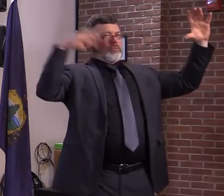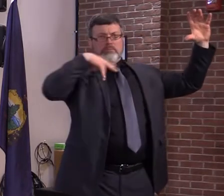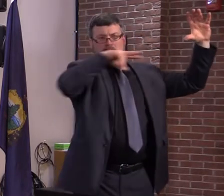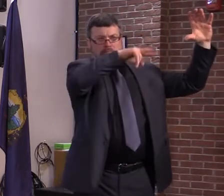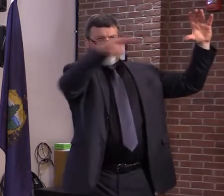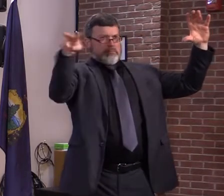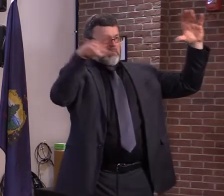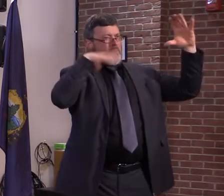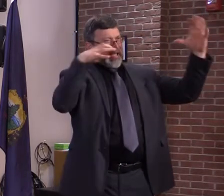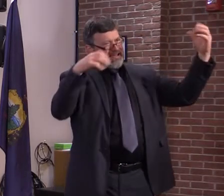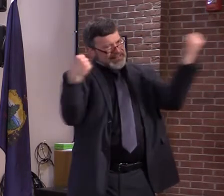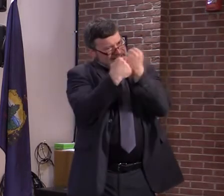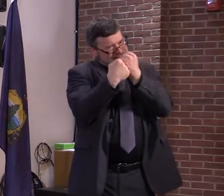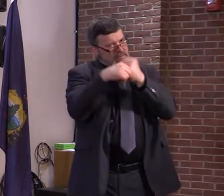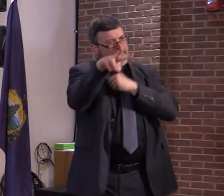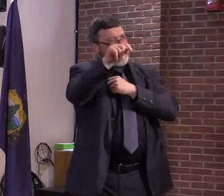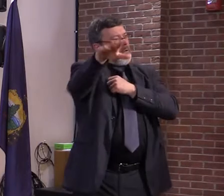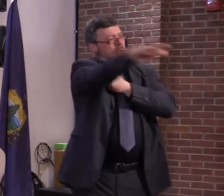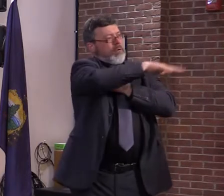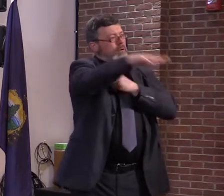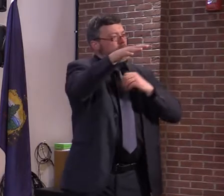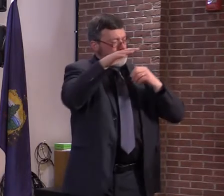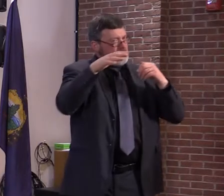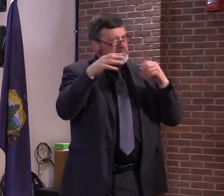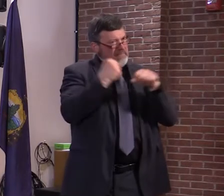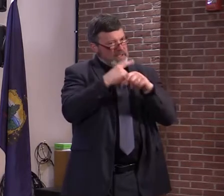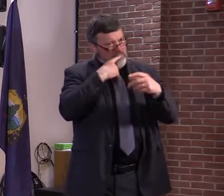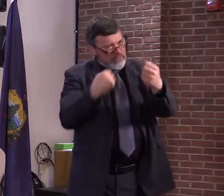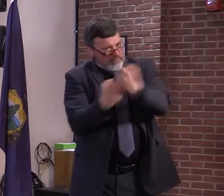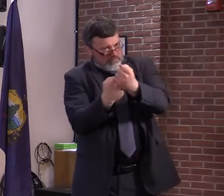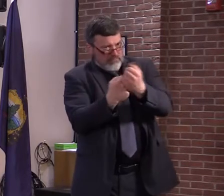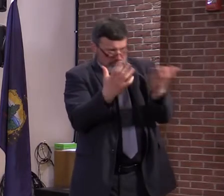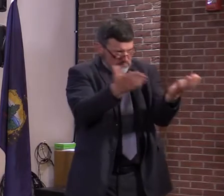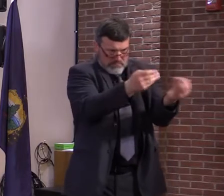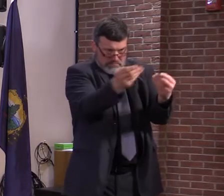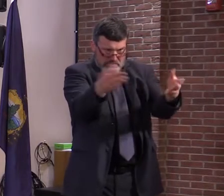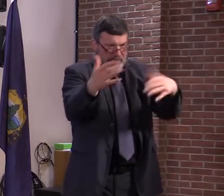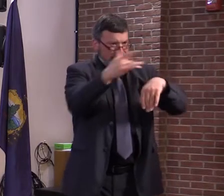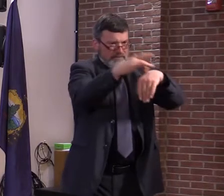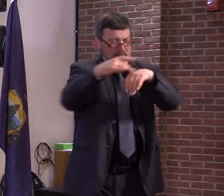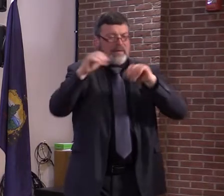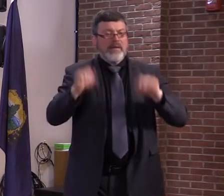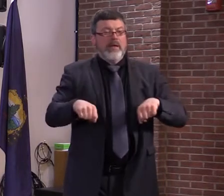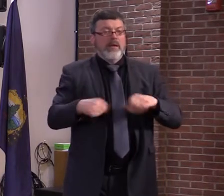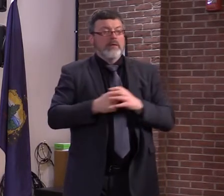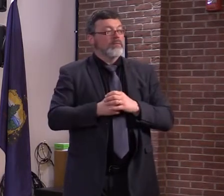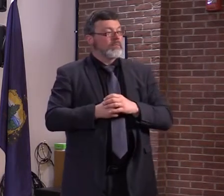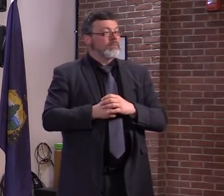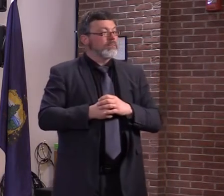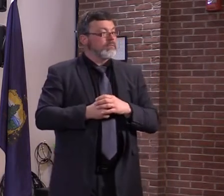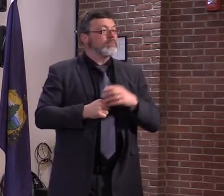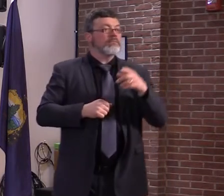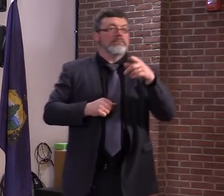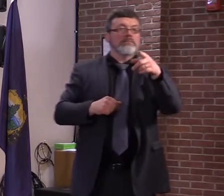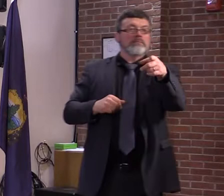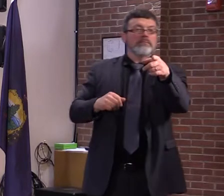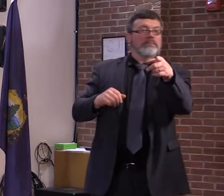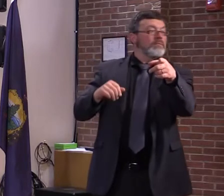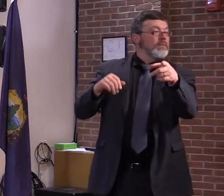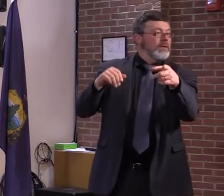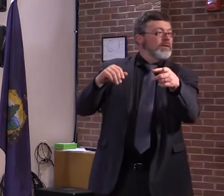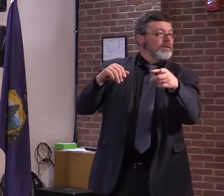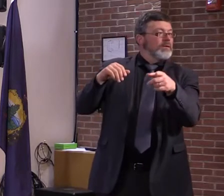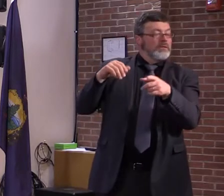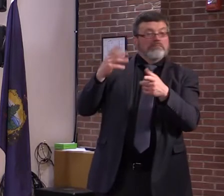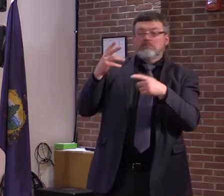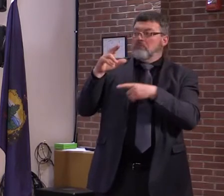doing that, to be perfectly honest with you. Governor, just like on that message, on that note about inflation, you know, what message